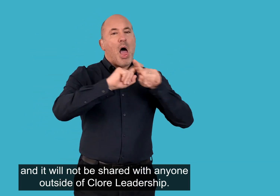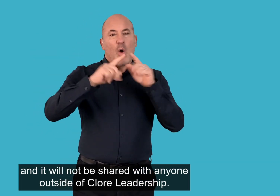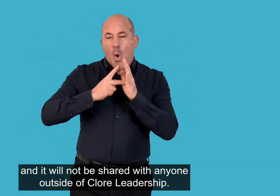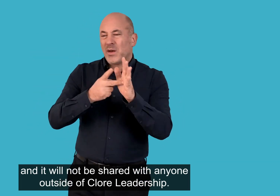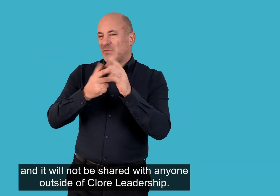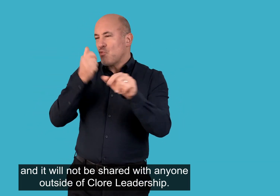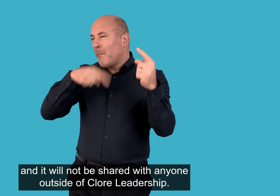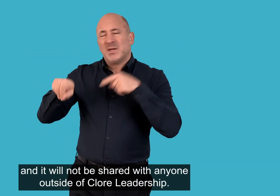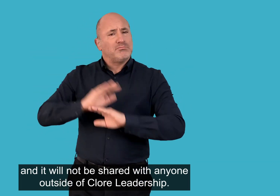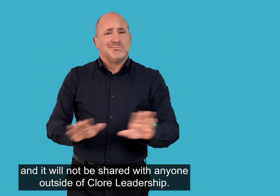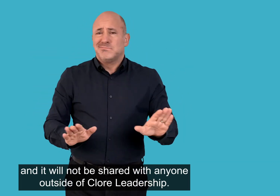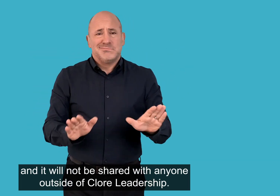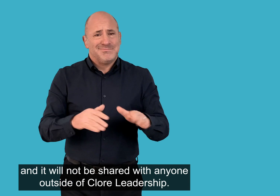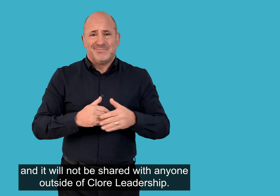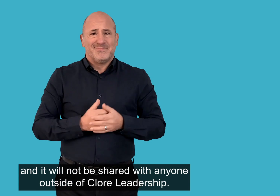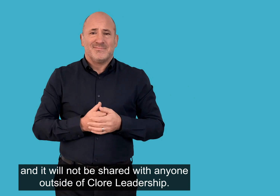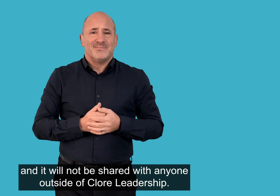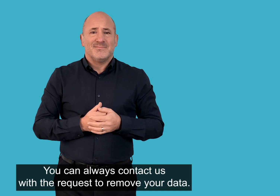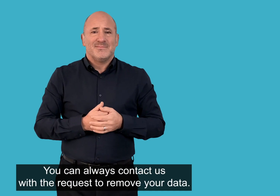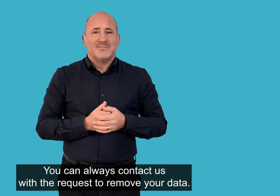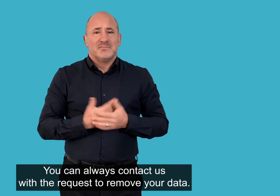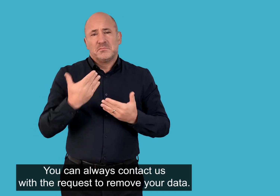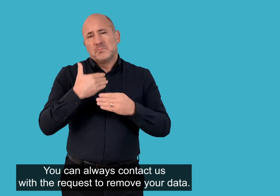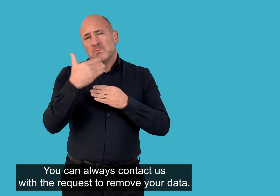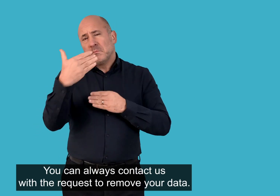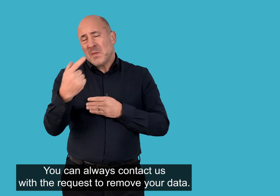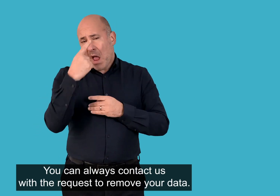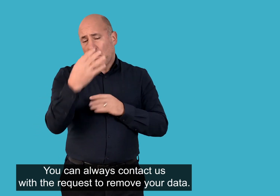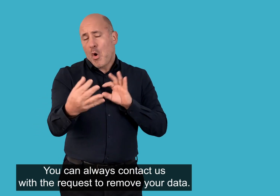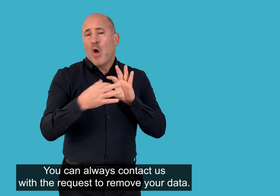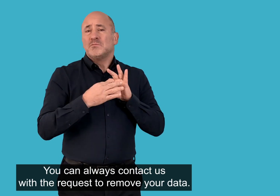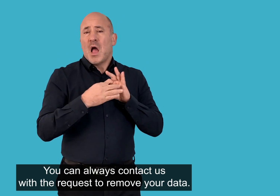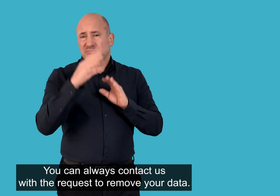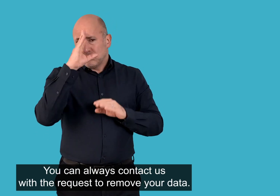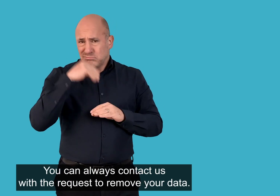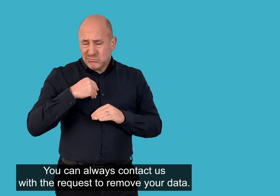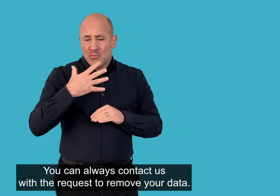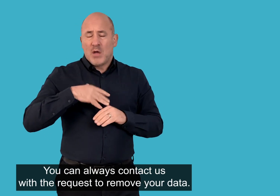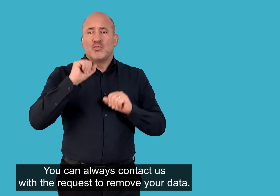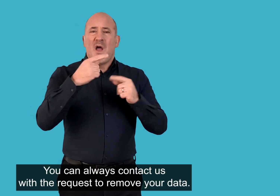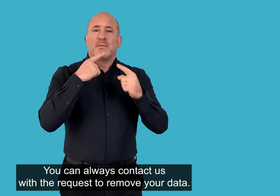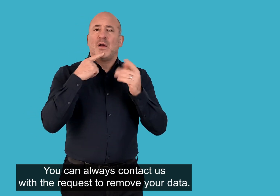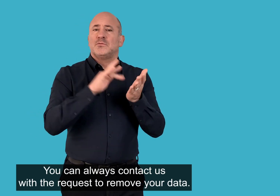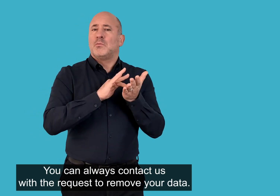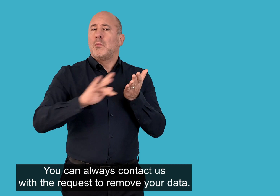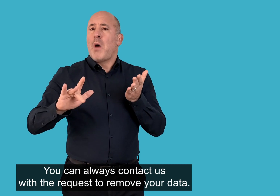shared with anyone outside of Clore Leadership. You can always contact us with the request to remove your data.